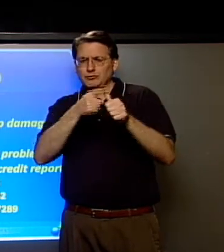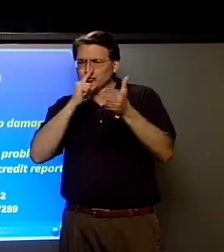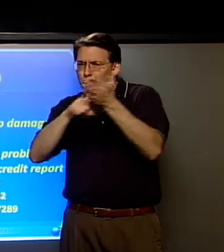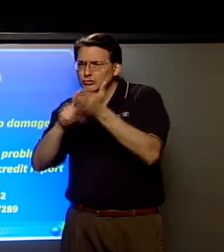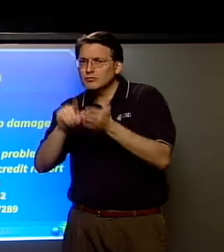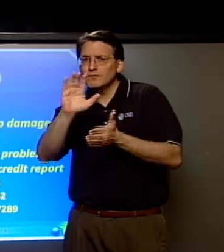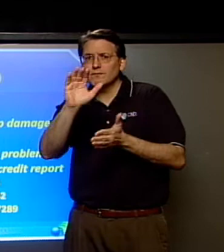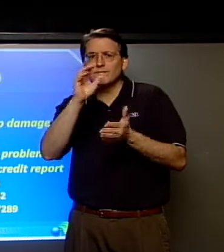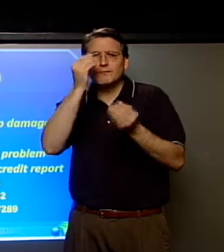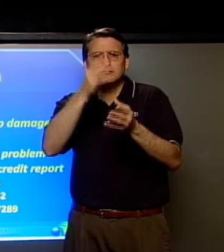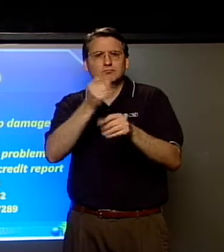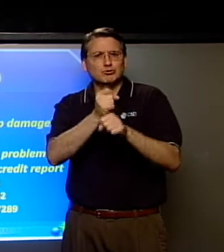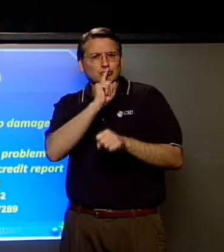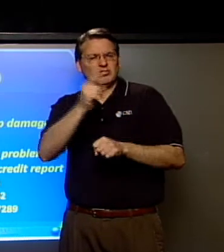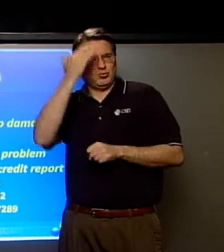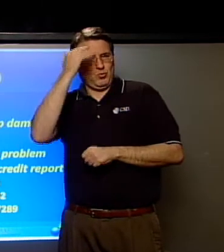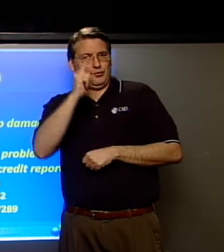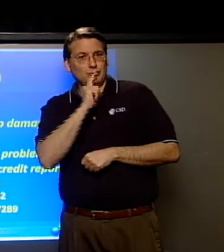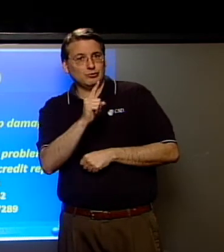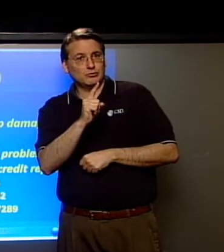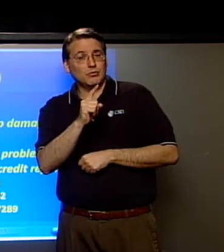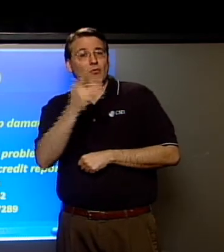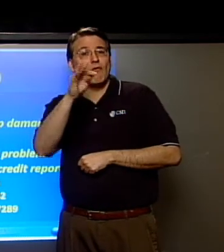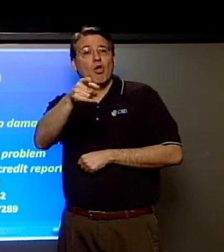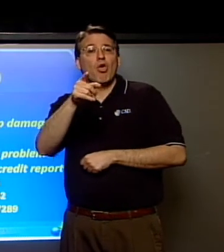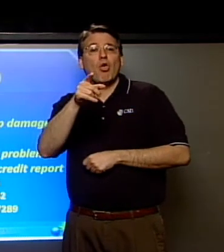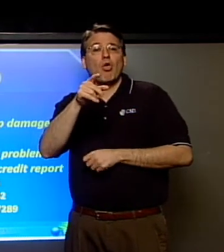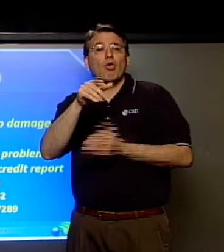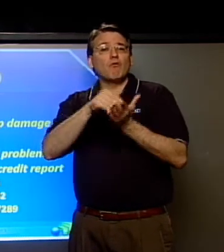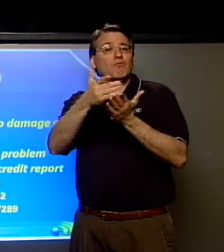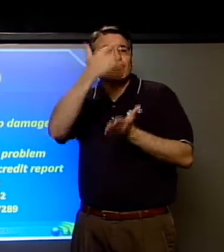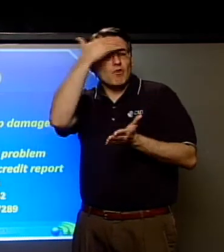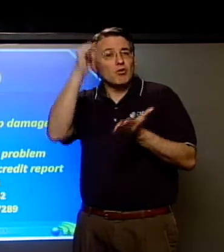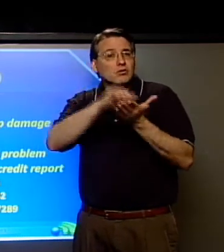on your account. But it's better to call them and ask and make sure.